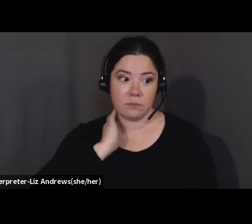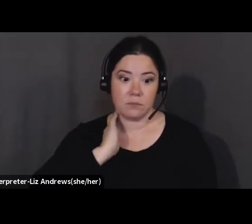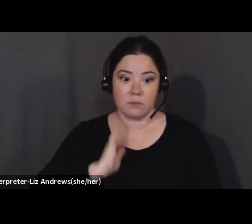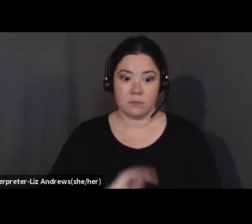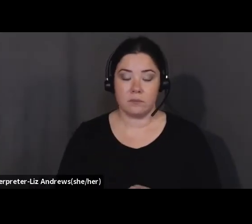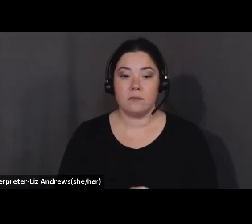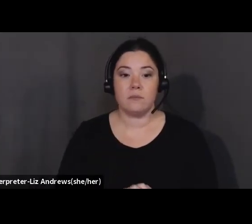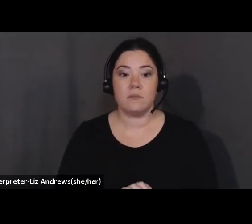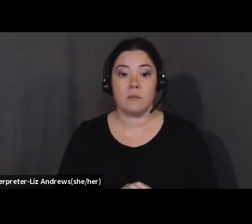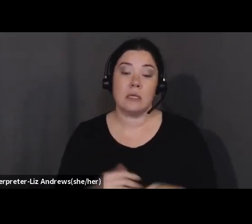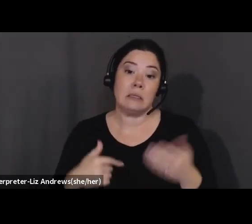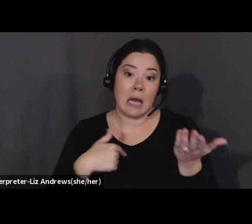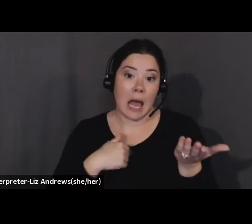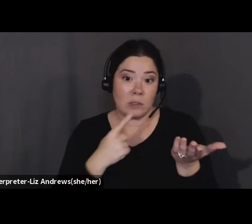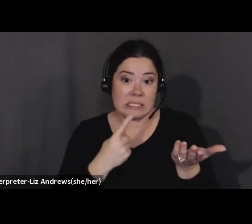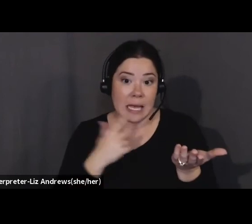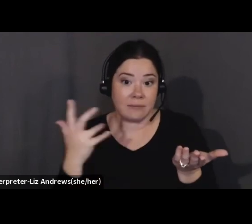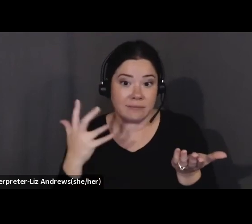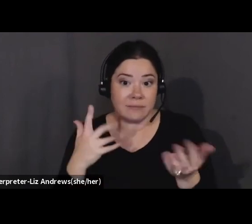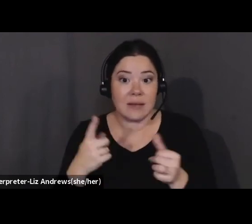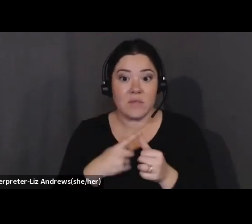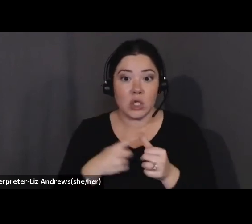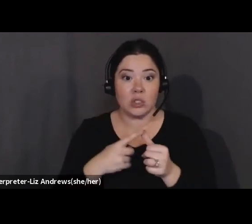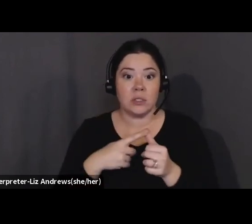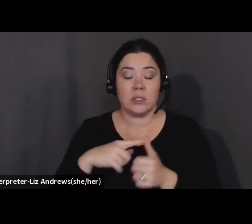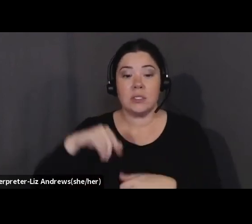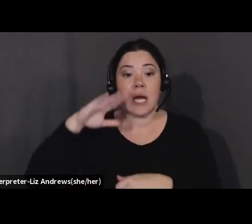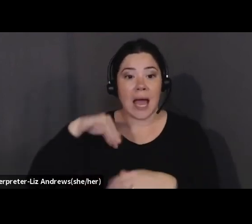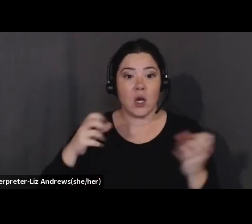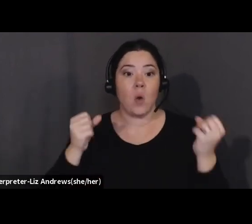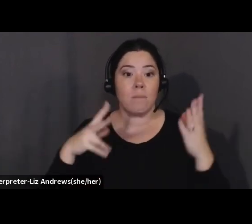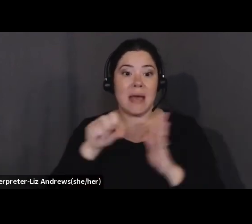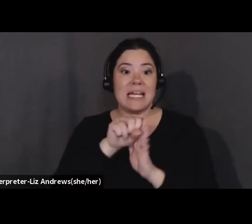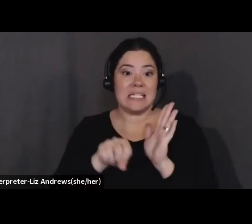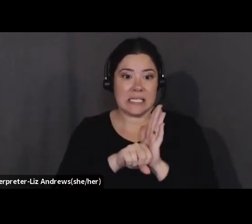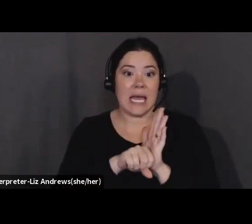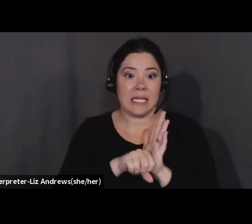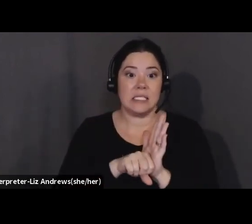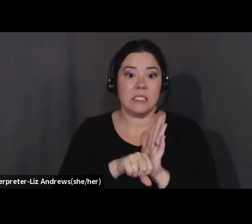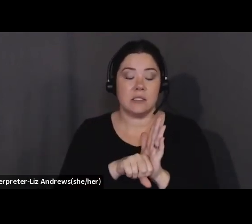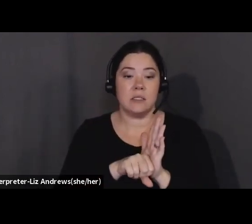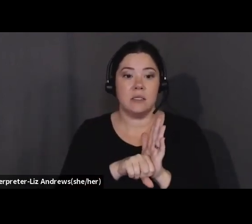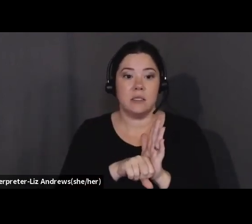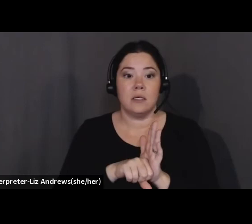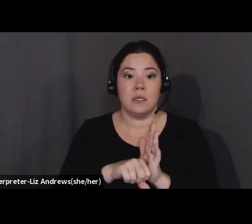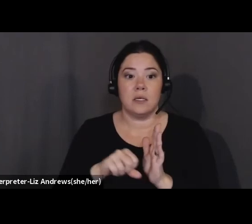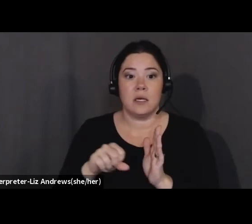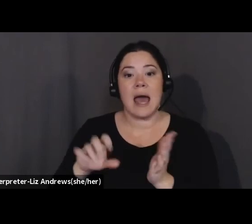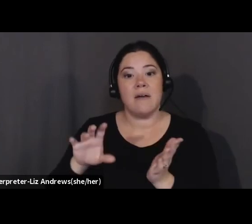What I would say to that is, first of all, I do know that a number of states have turned to passing source of